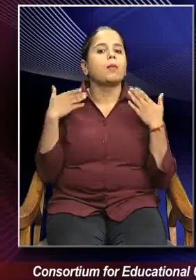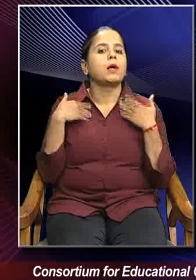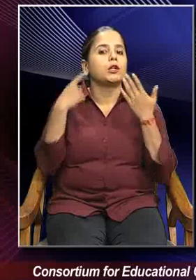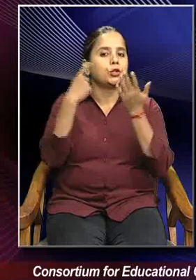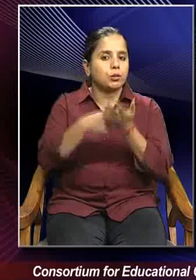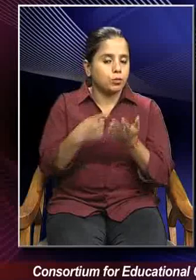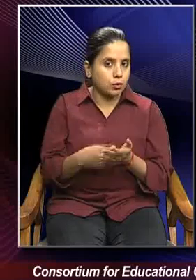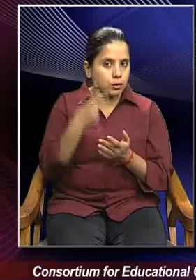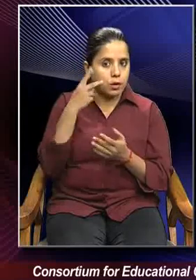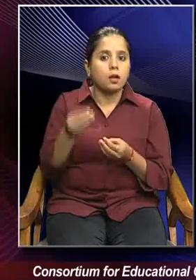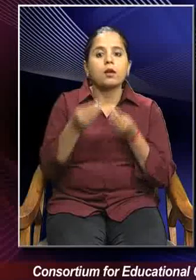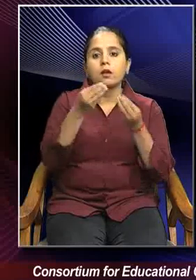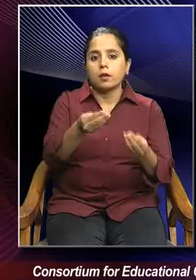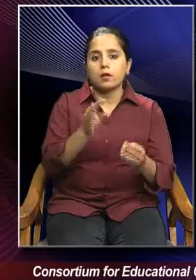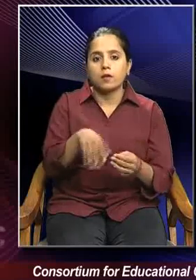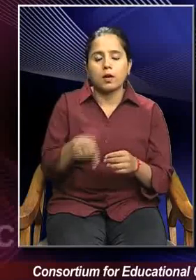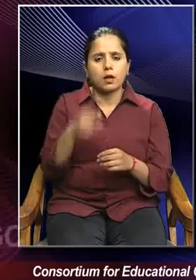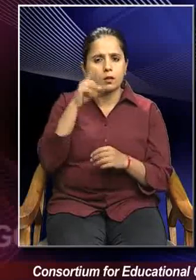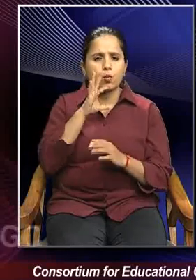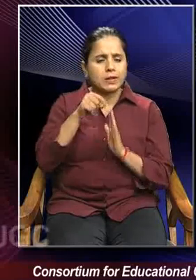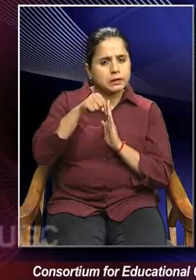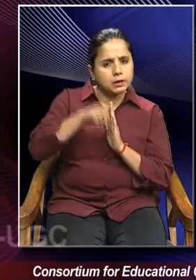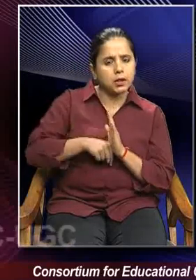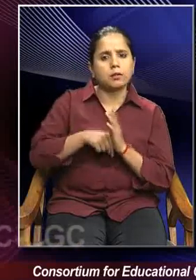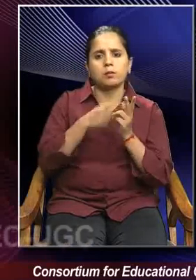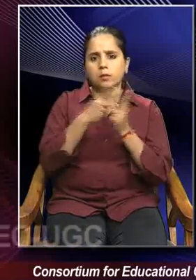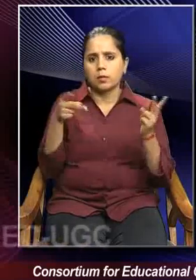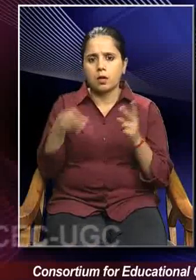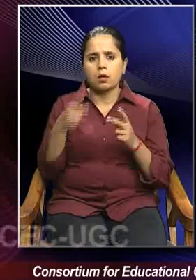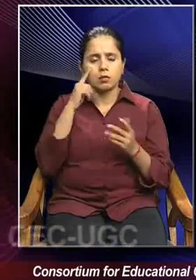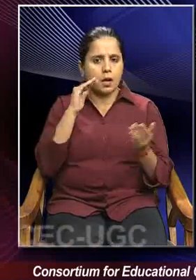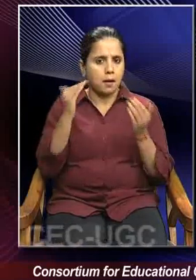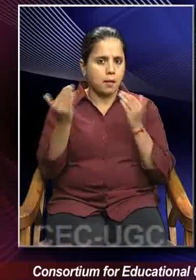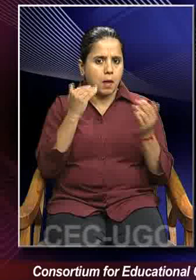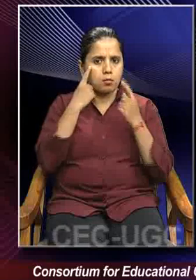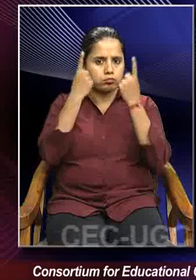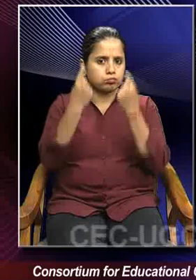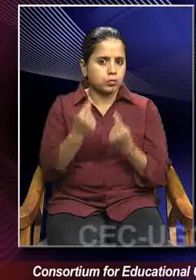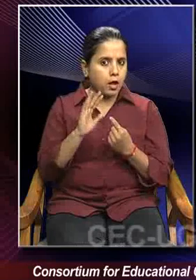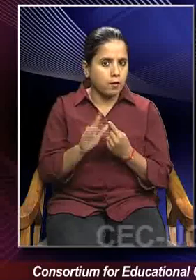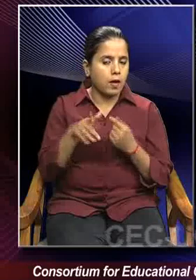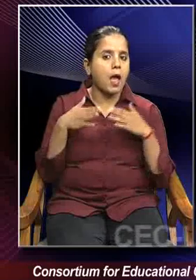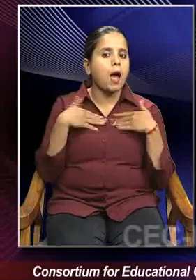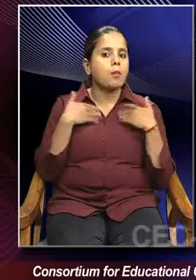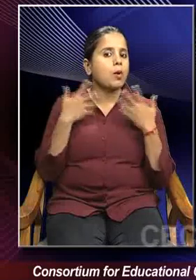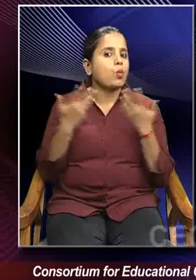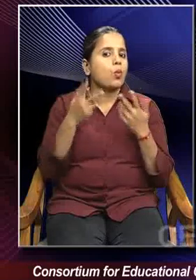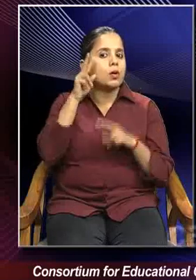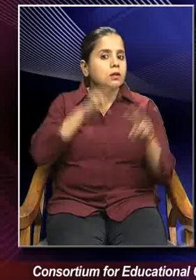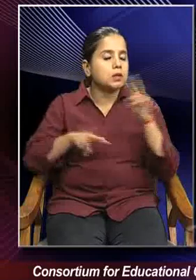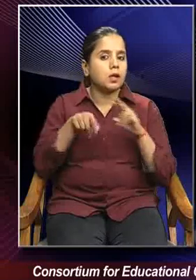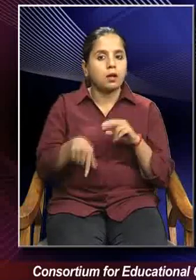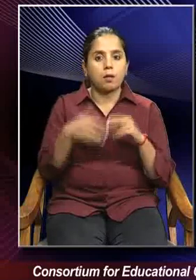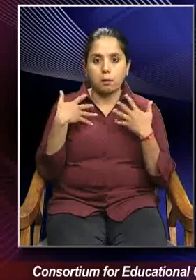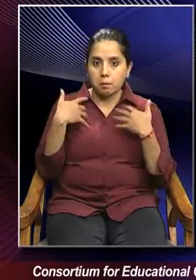Reports provides a thorough and comparative analysis of happiness and the